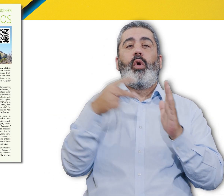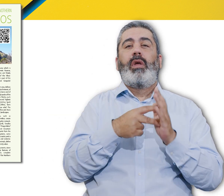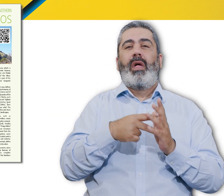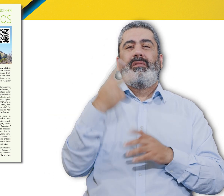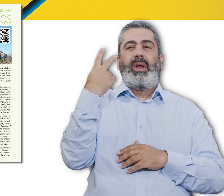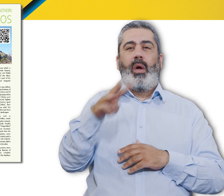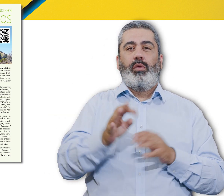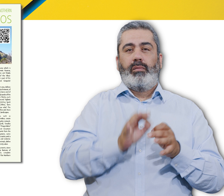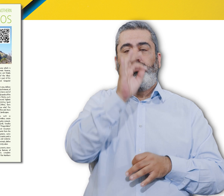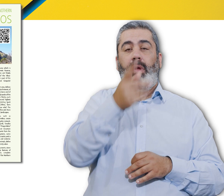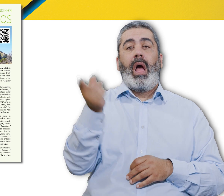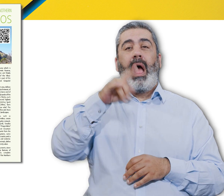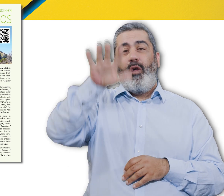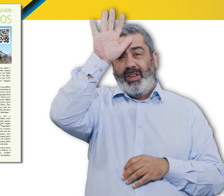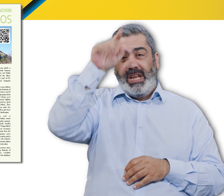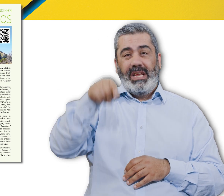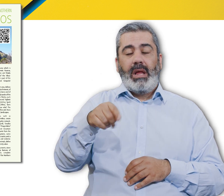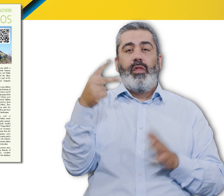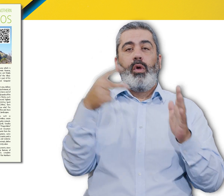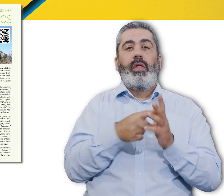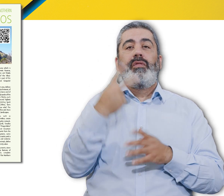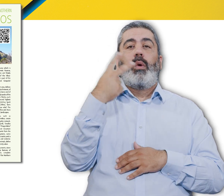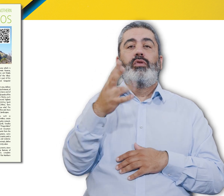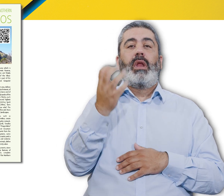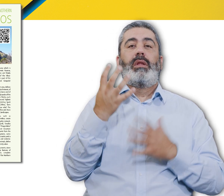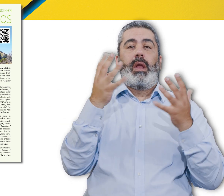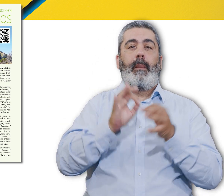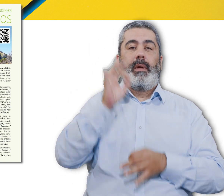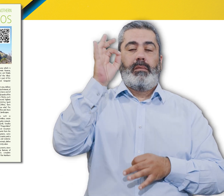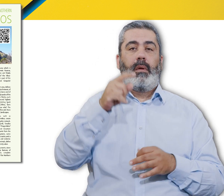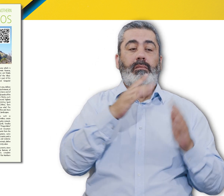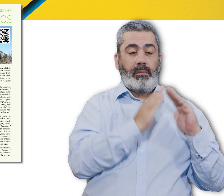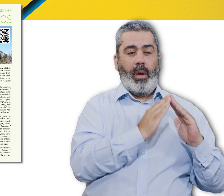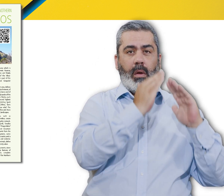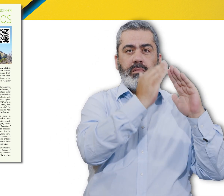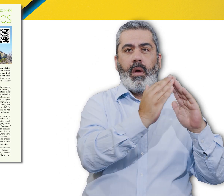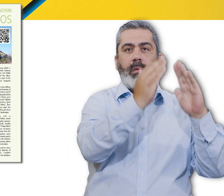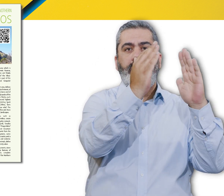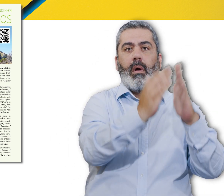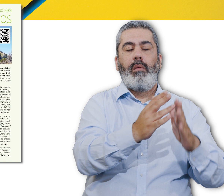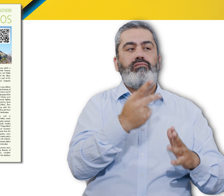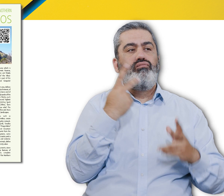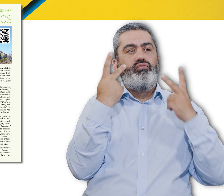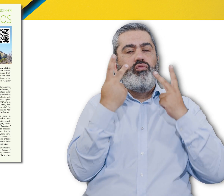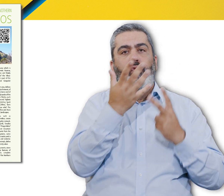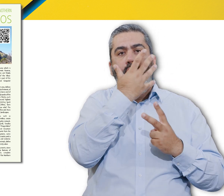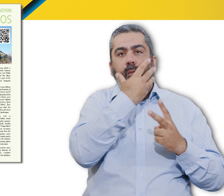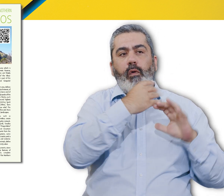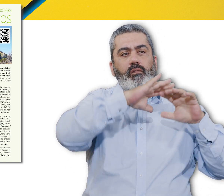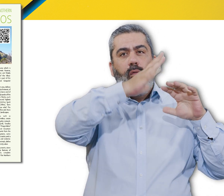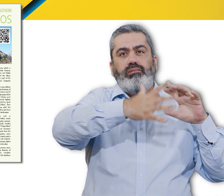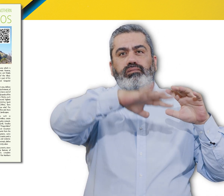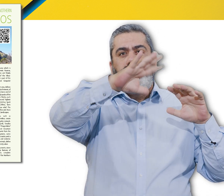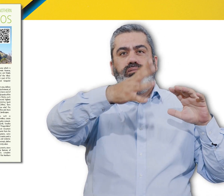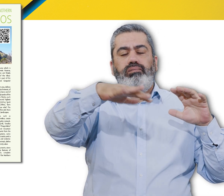Greece, 2.637 m, Timfa, 2.497 m, Vasilitsa, 2.249 m, form